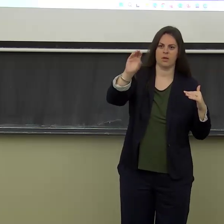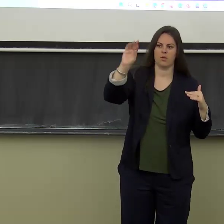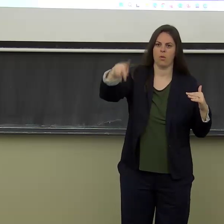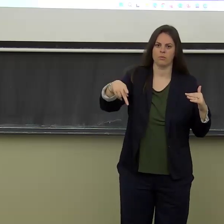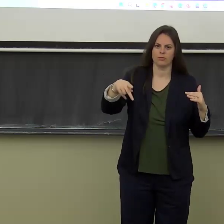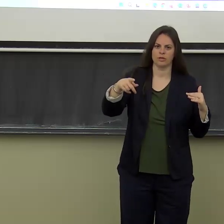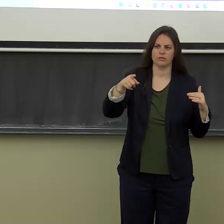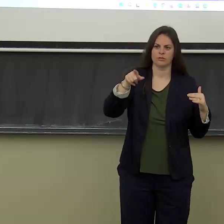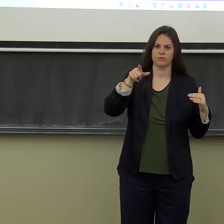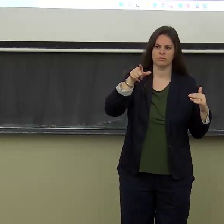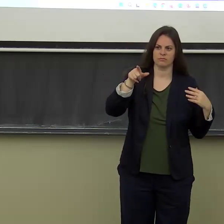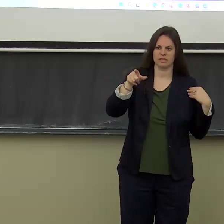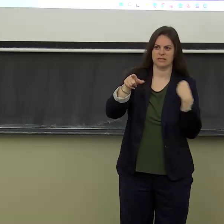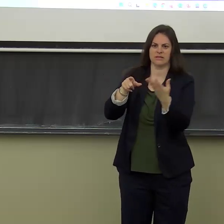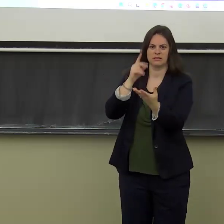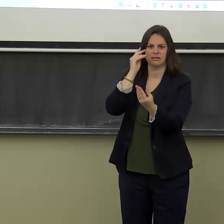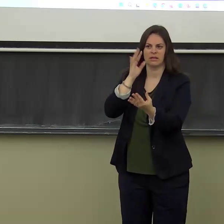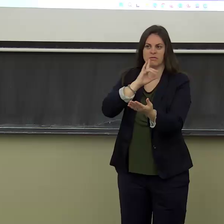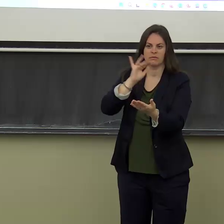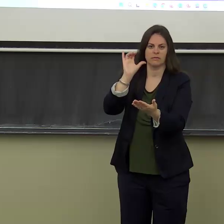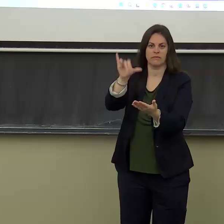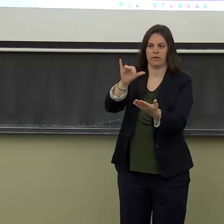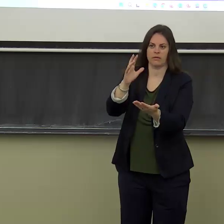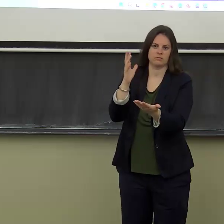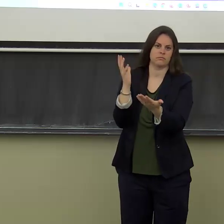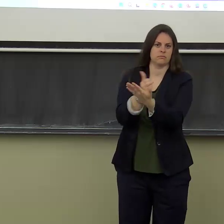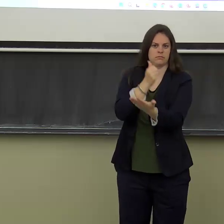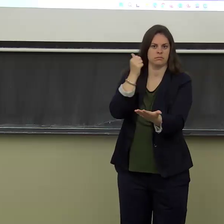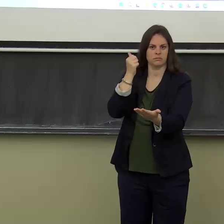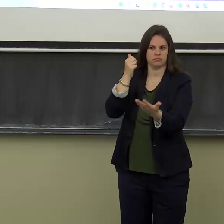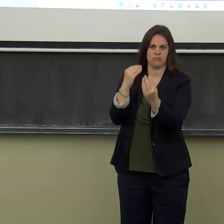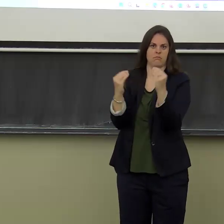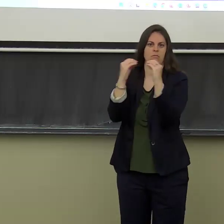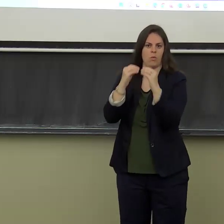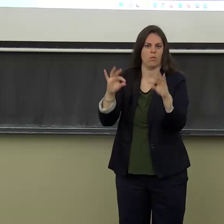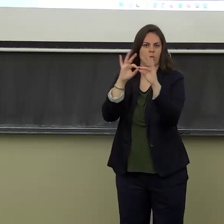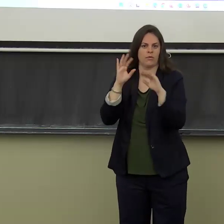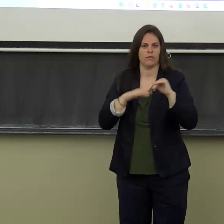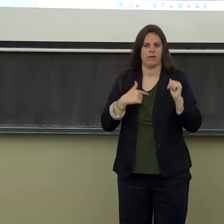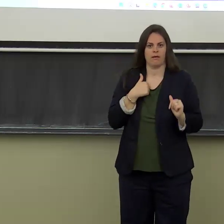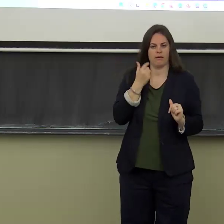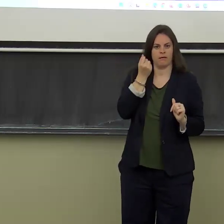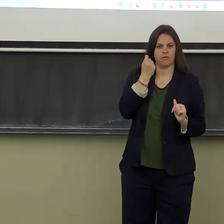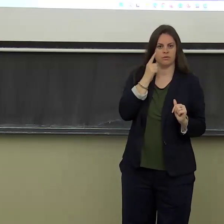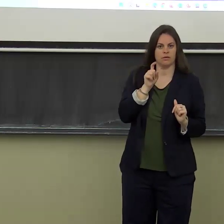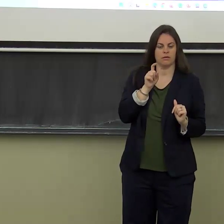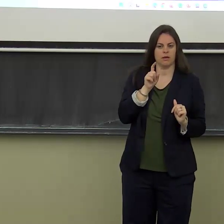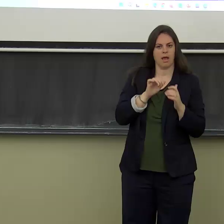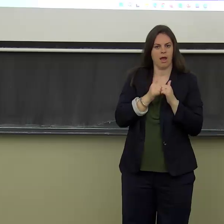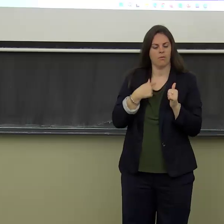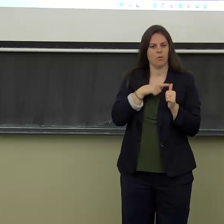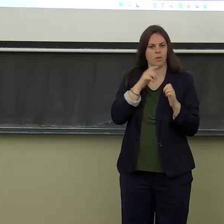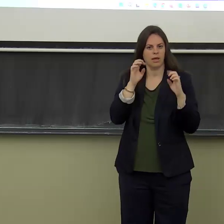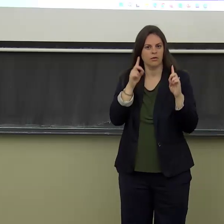so out of whack. So, data currency, is that something that we can educating ourselves about,